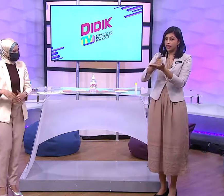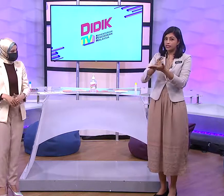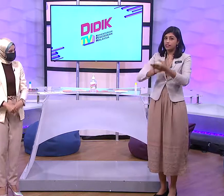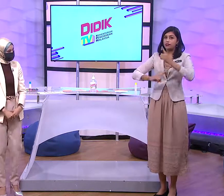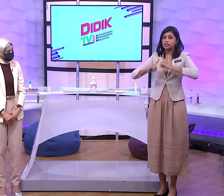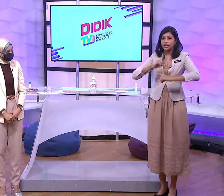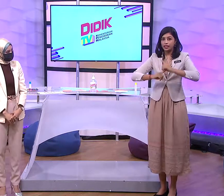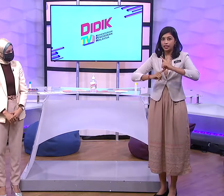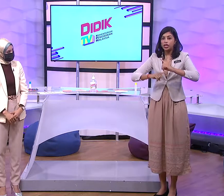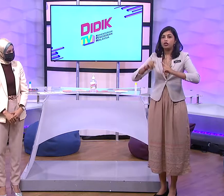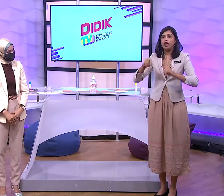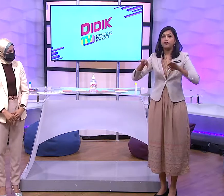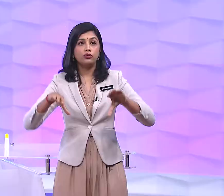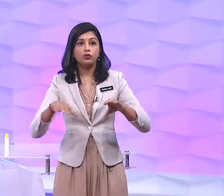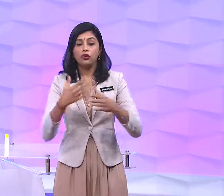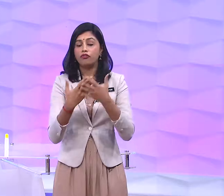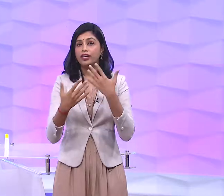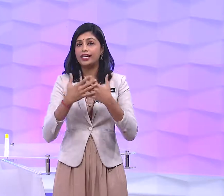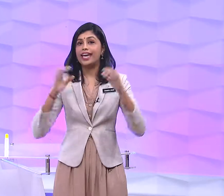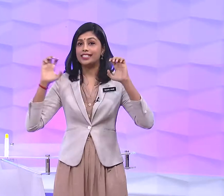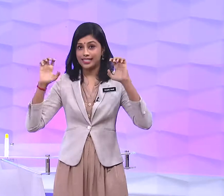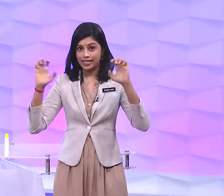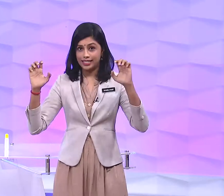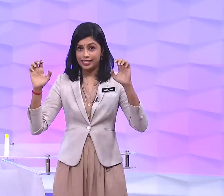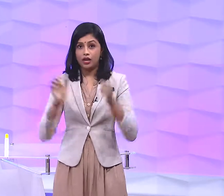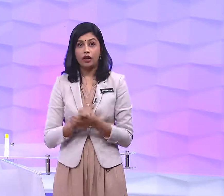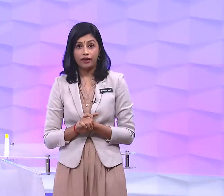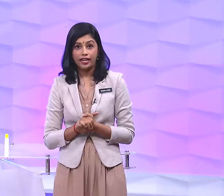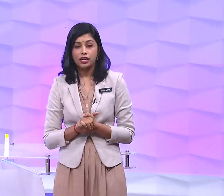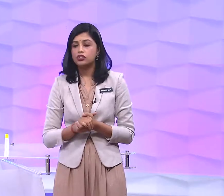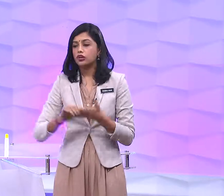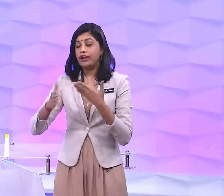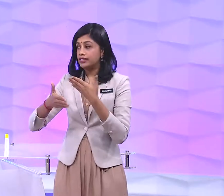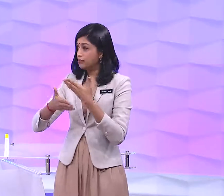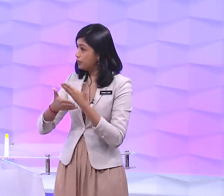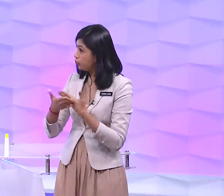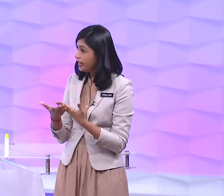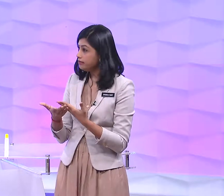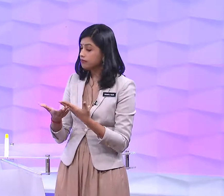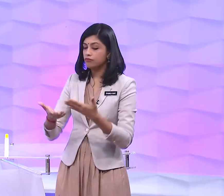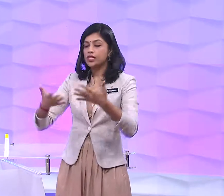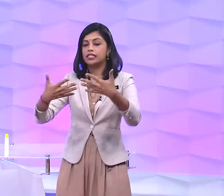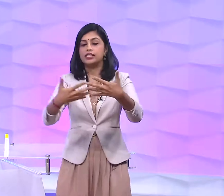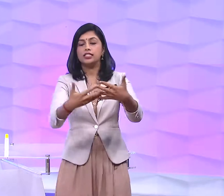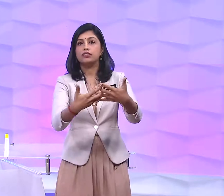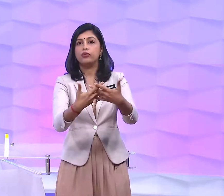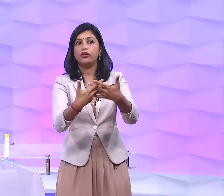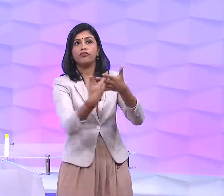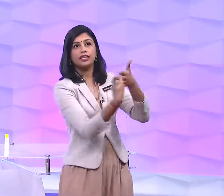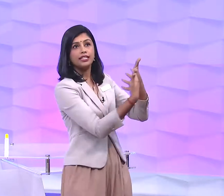lesson for signing. You have to do your finger exercise. Mm-hmm. All right? So a very simple one. Okay. Just intertwine your fingers like